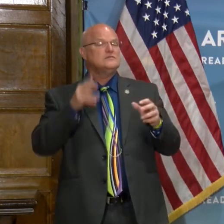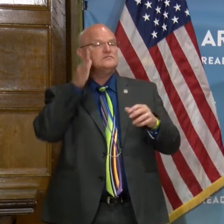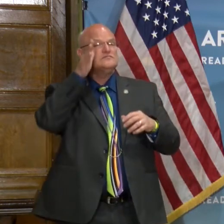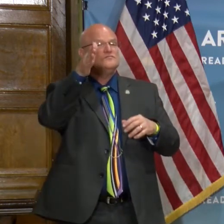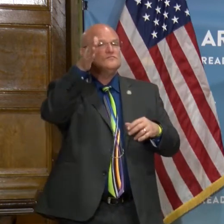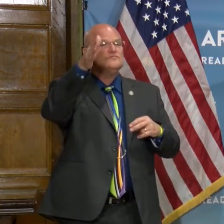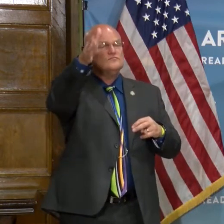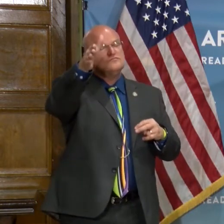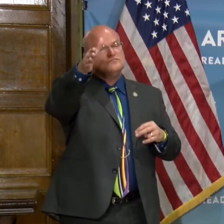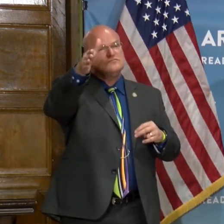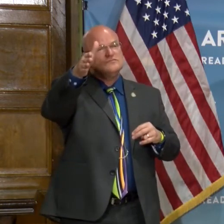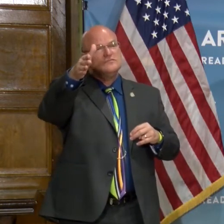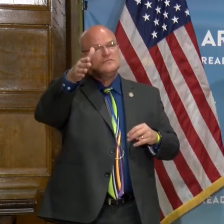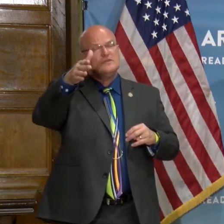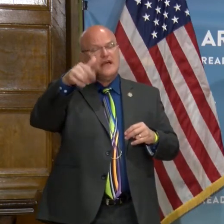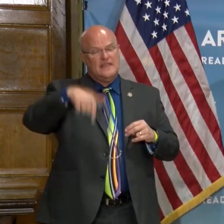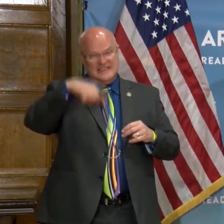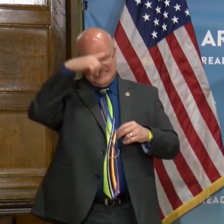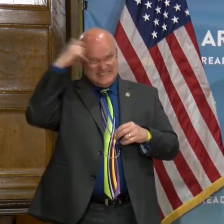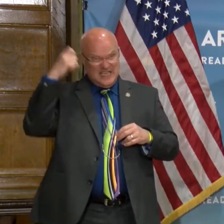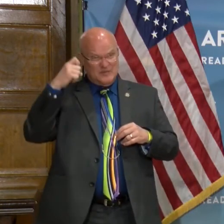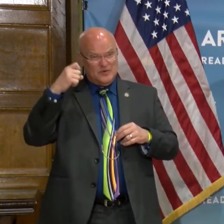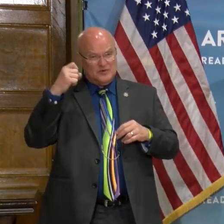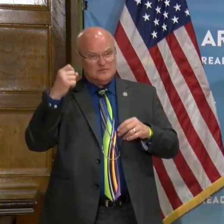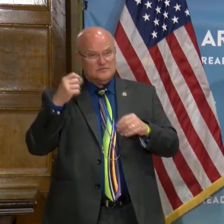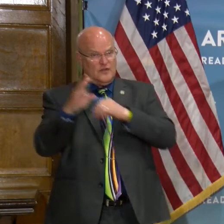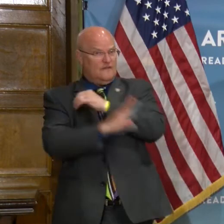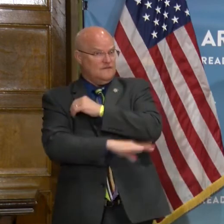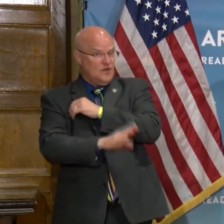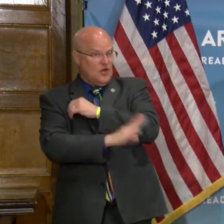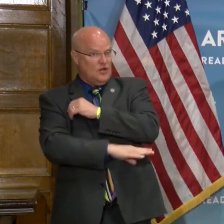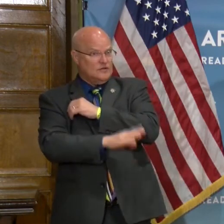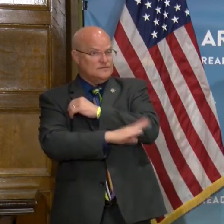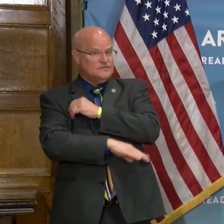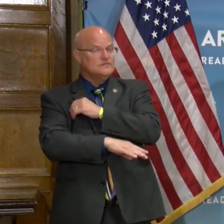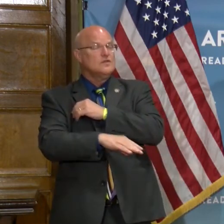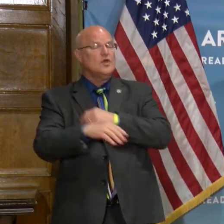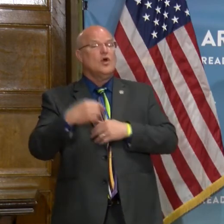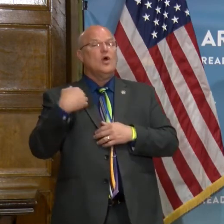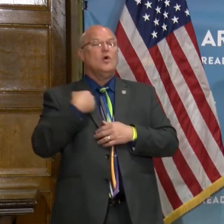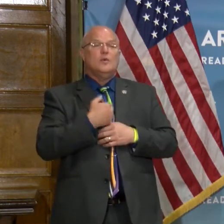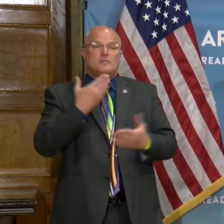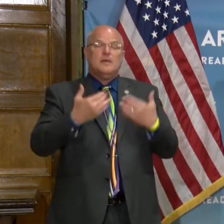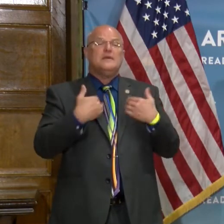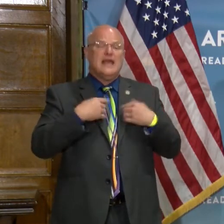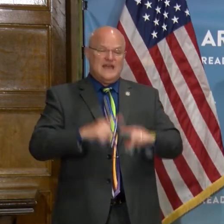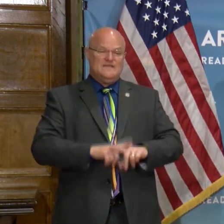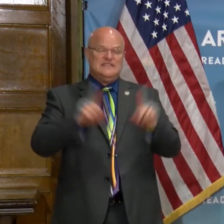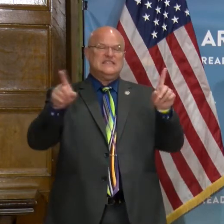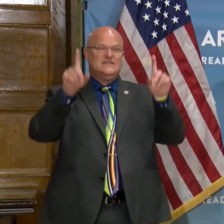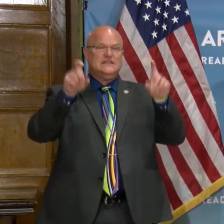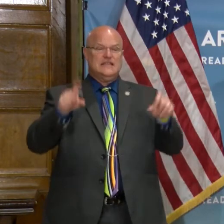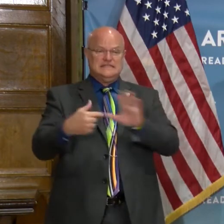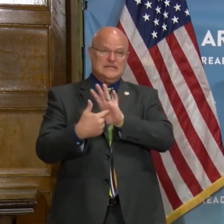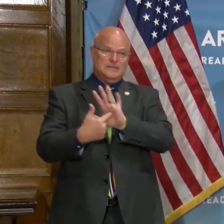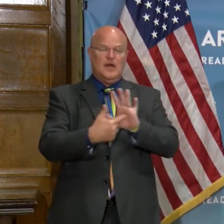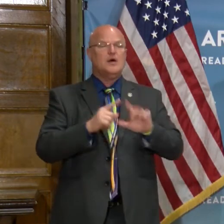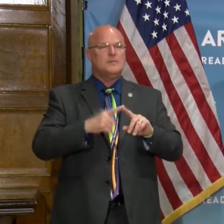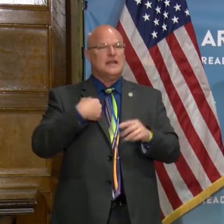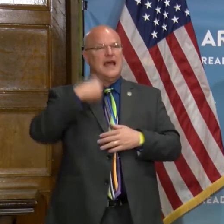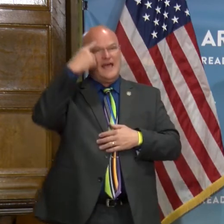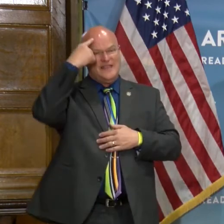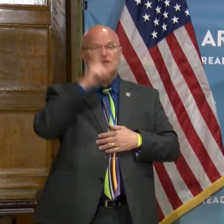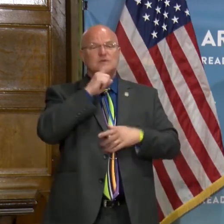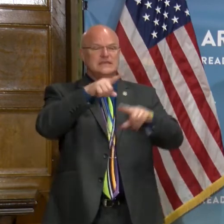down the road to this summer or next fall, we very well will have a different testing model, but I think